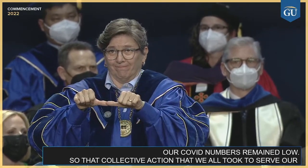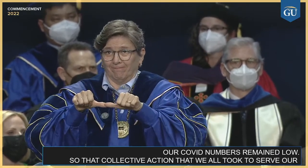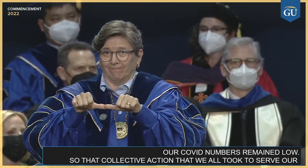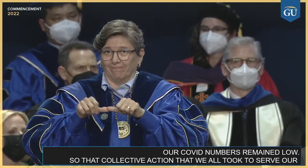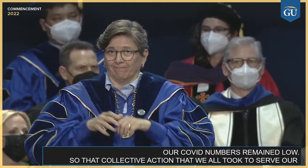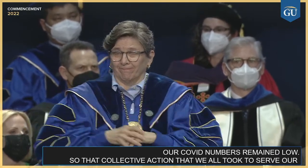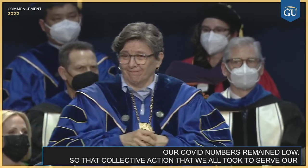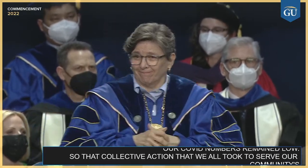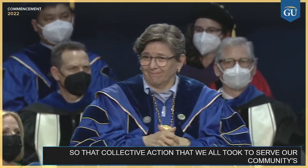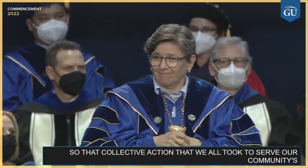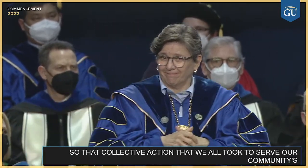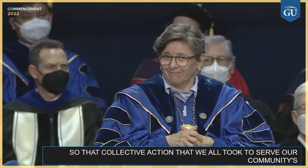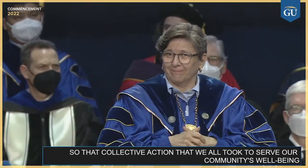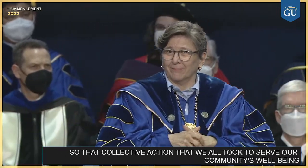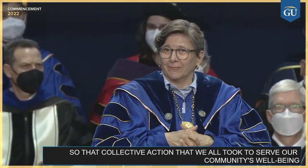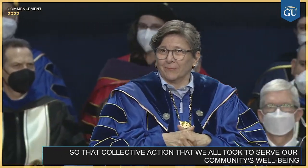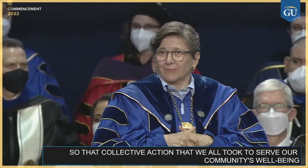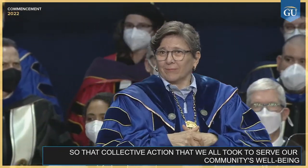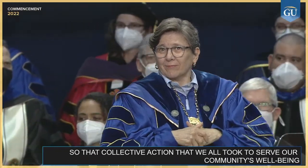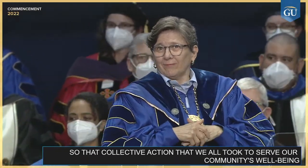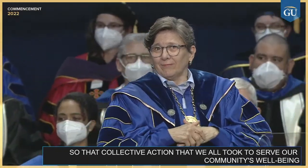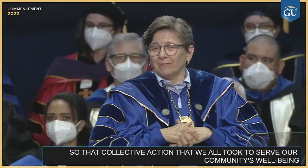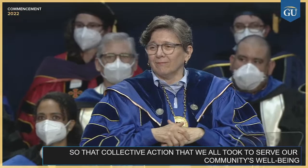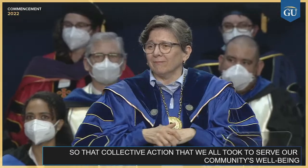is really the hallmark of the deaf community.